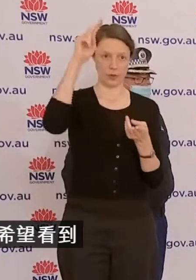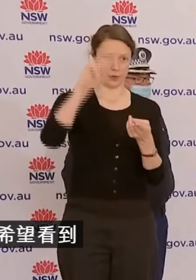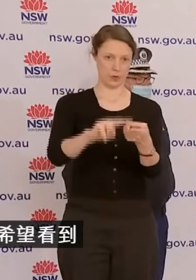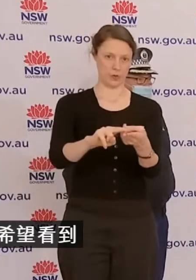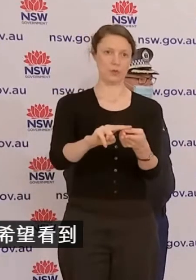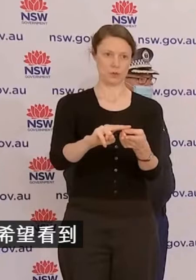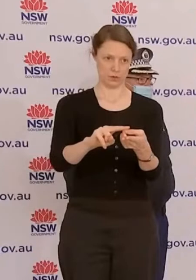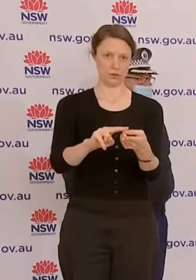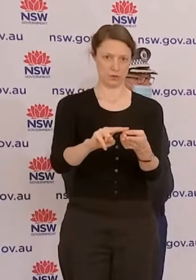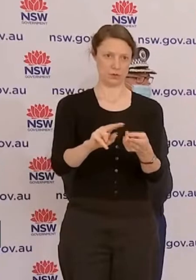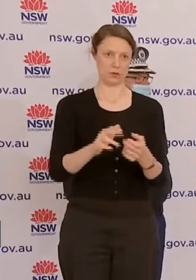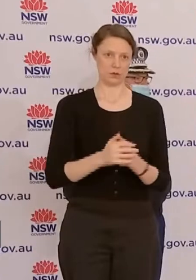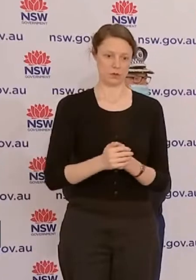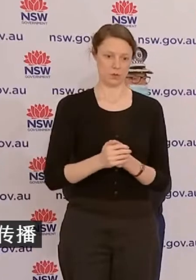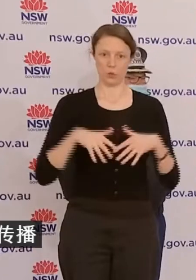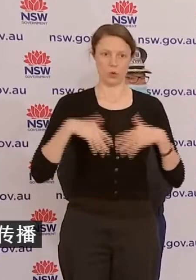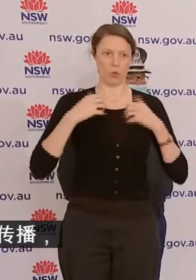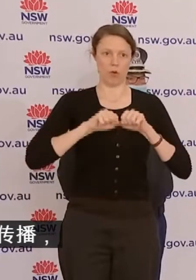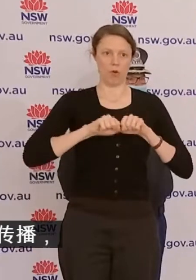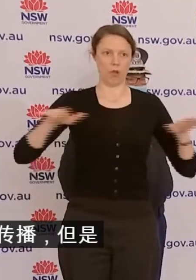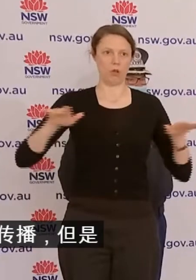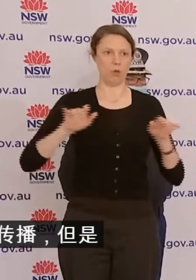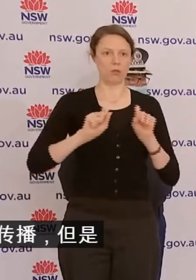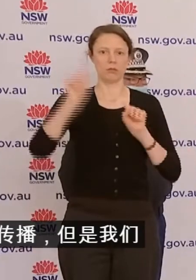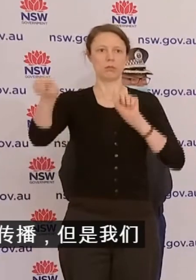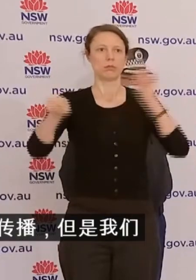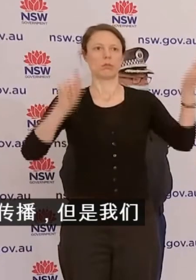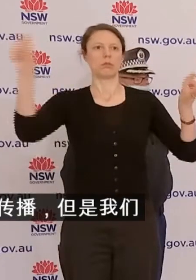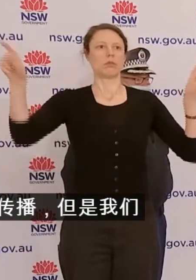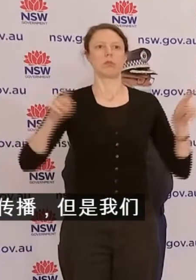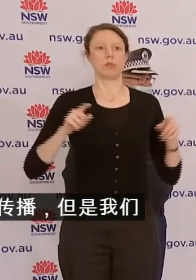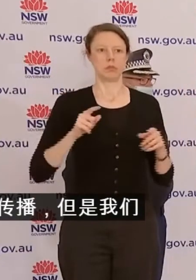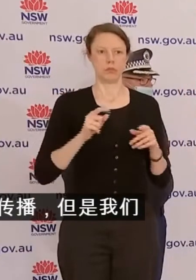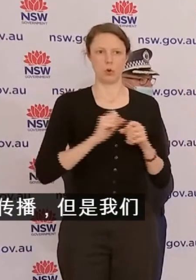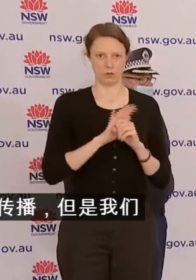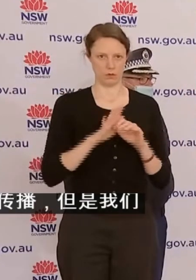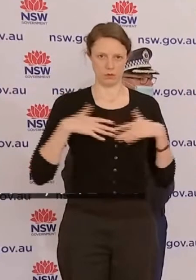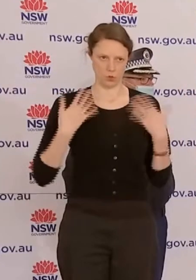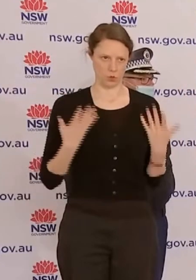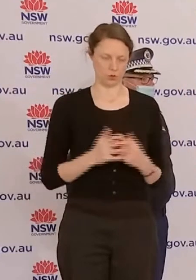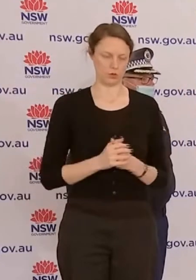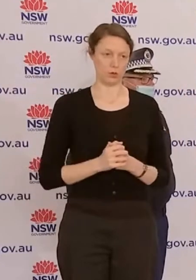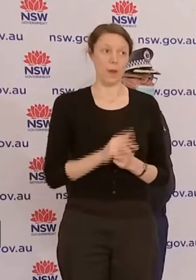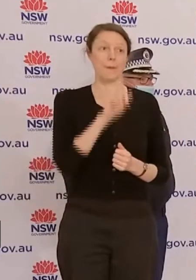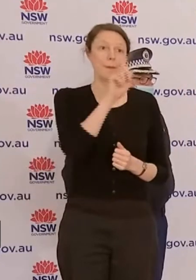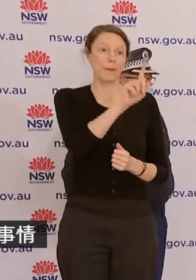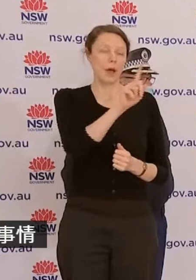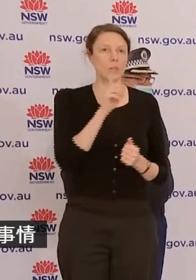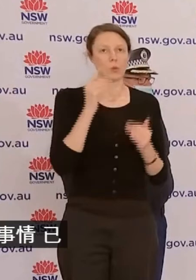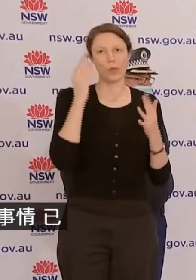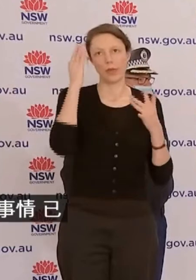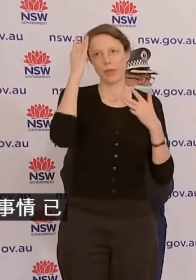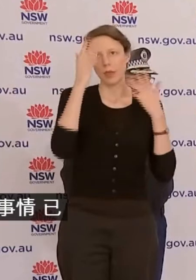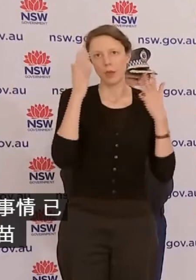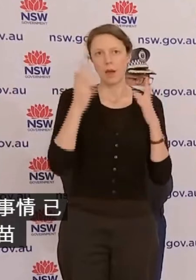spread of the virus further. But we are looking at things like, when people